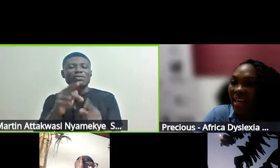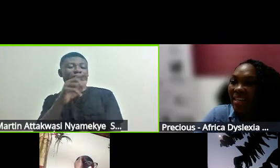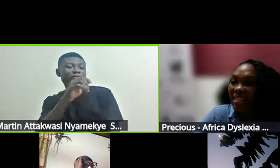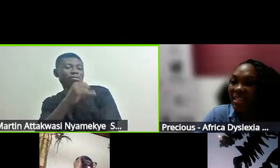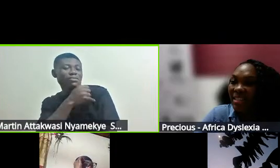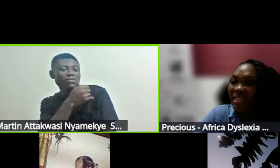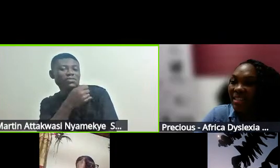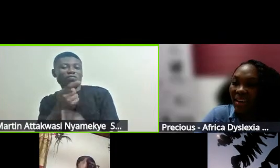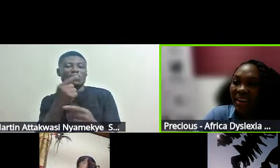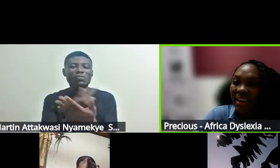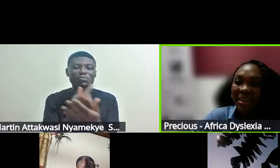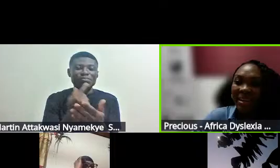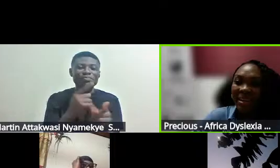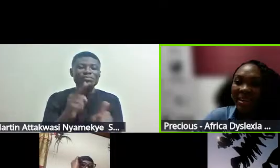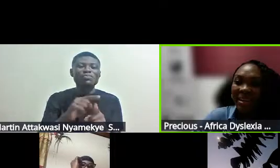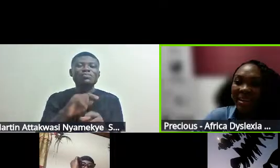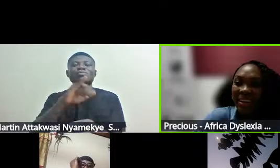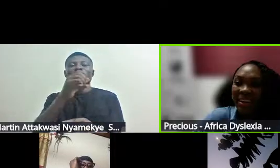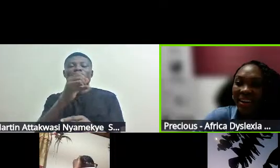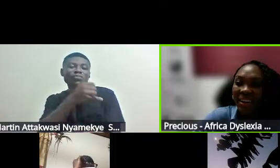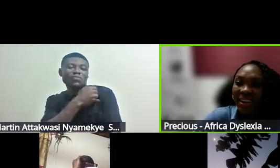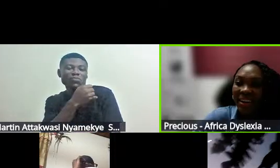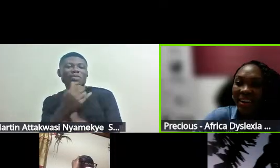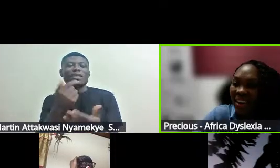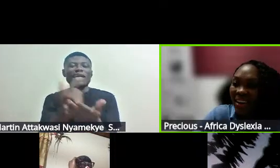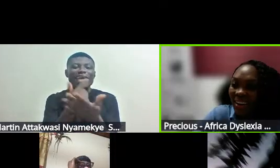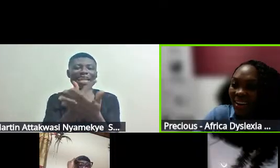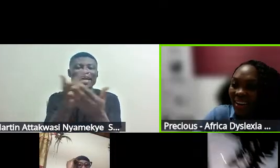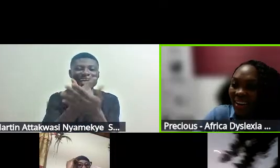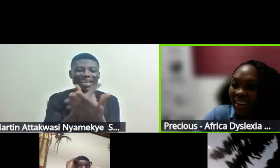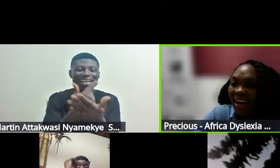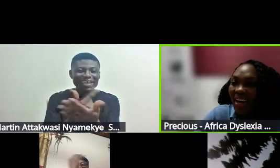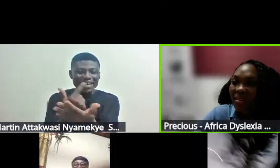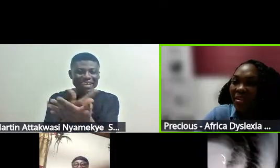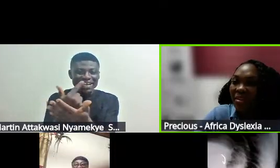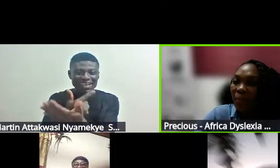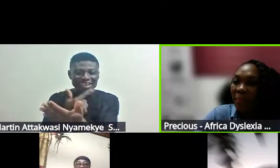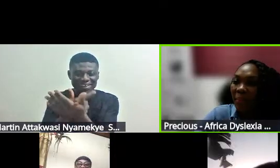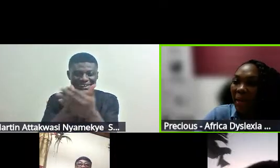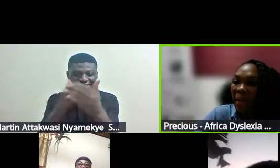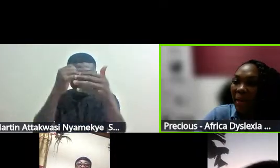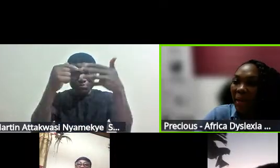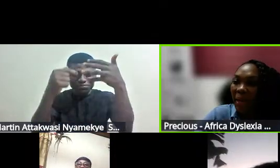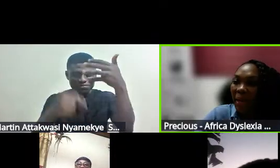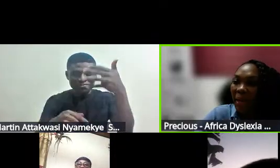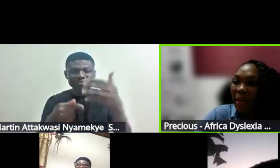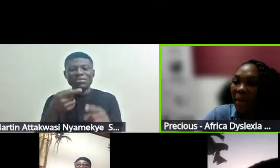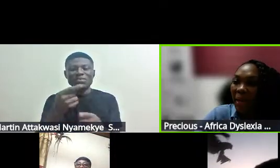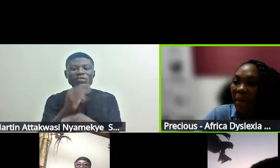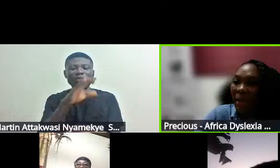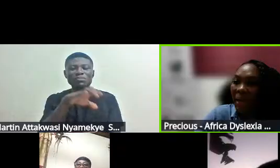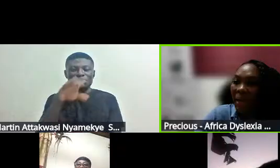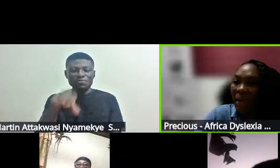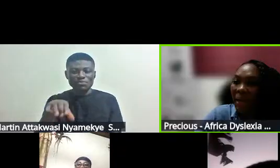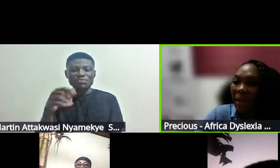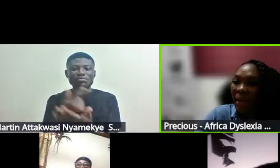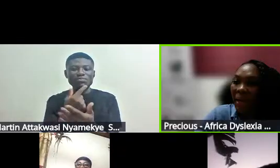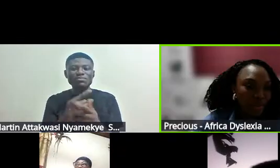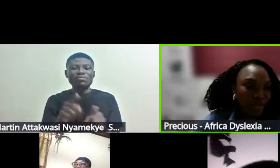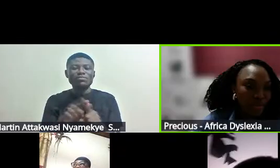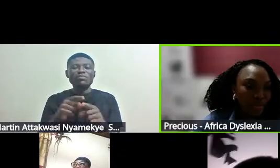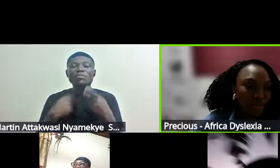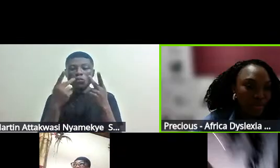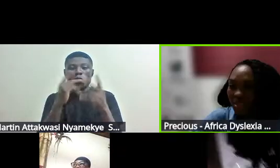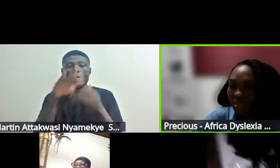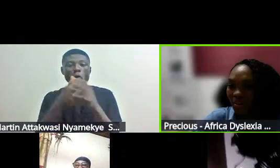Ghana. Josephine from Ghana. Deborah from Ghana. Angela from Ghana. Irene from Cape Coast, Ghana. I see all of